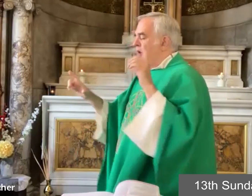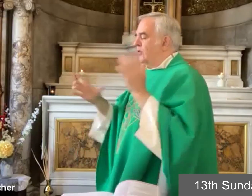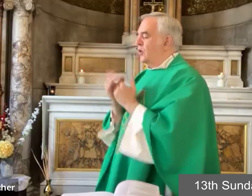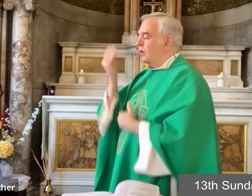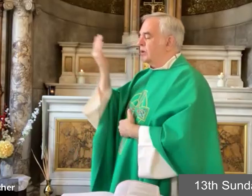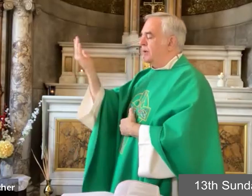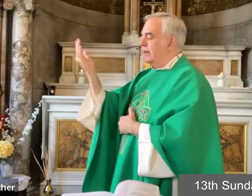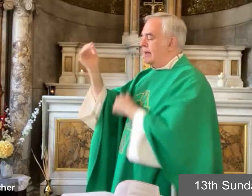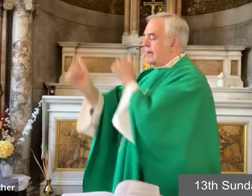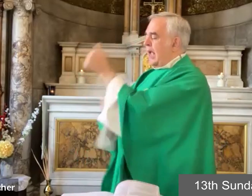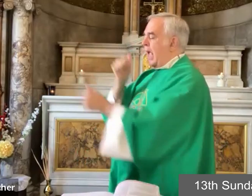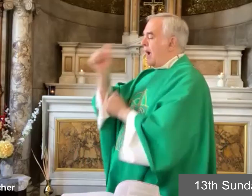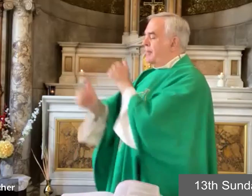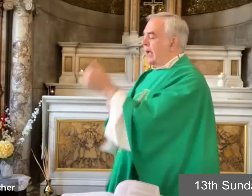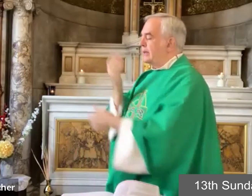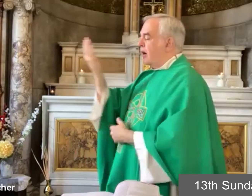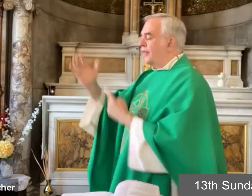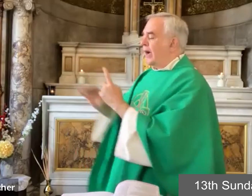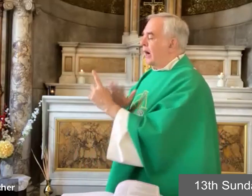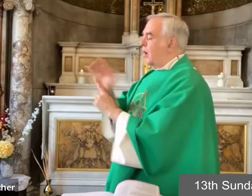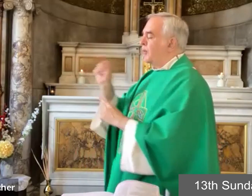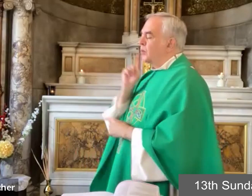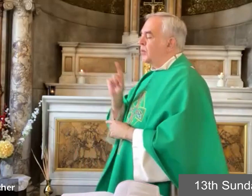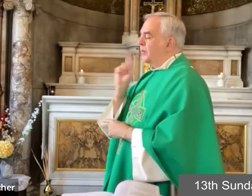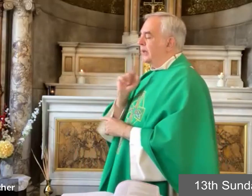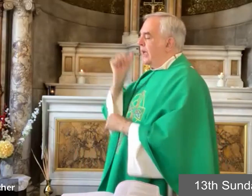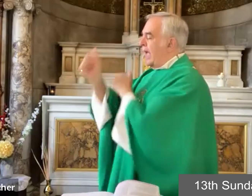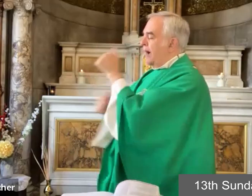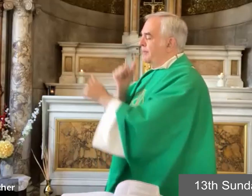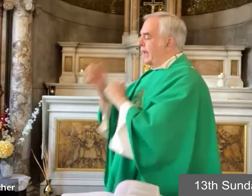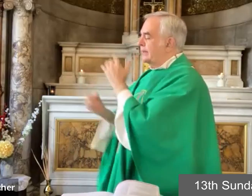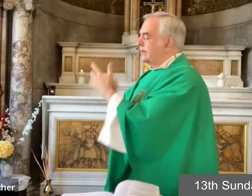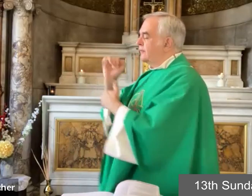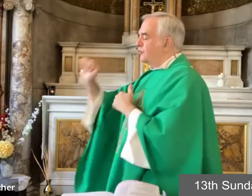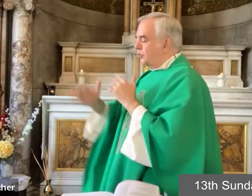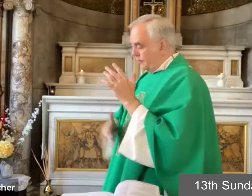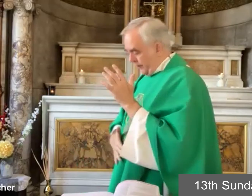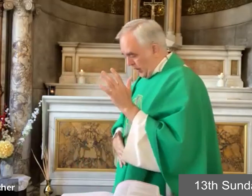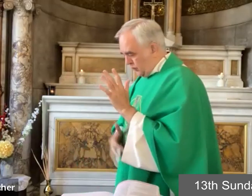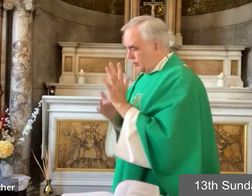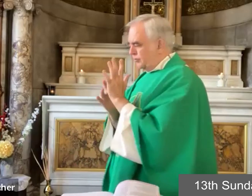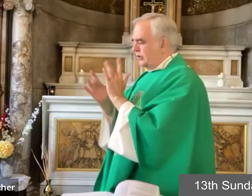the Lord is with thee. Blessed art thou among women, and blessed is the fruit of thy womb,